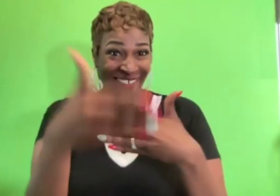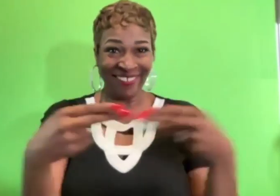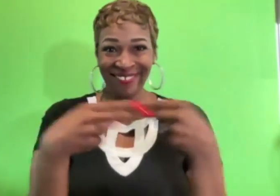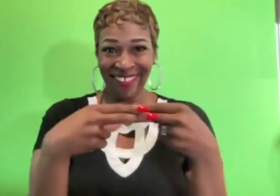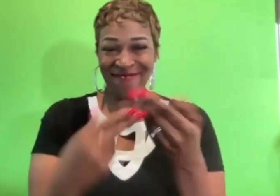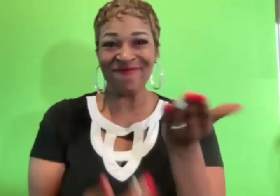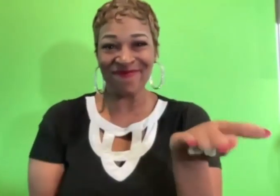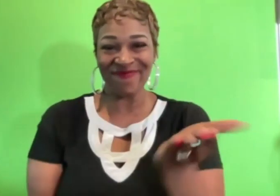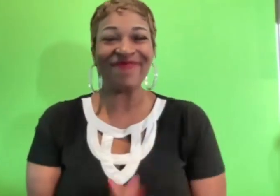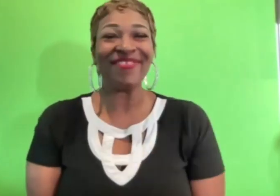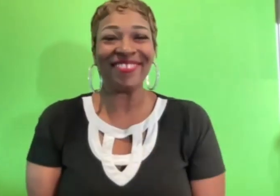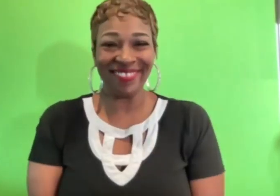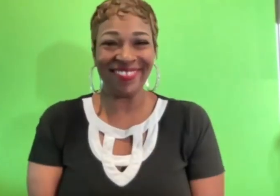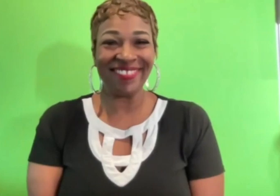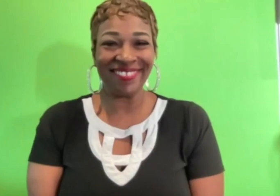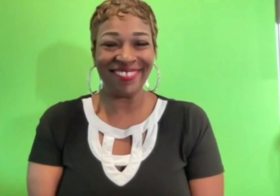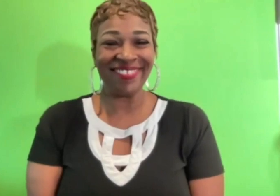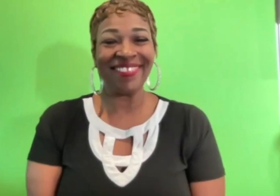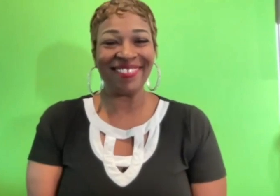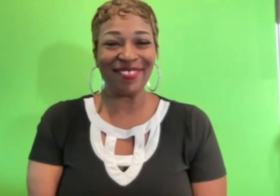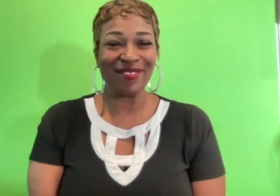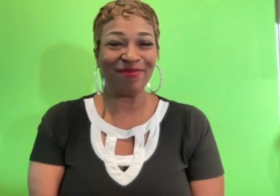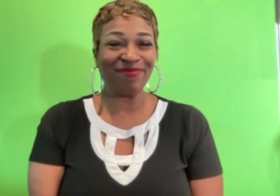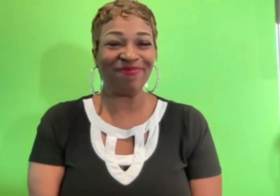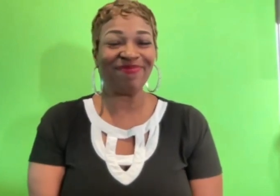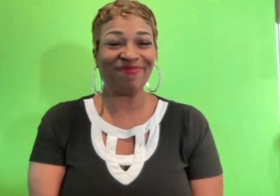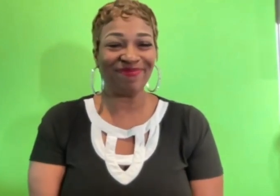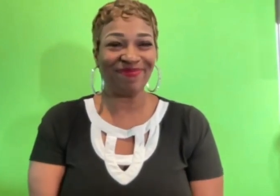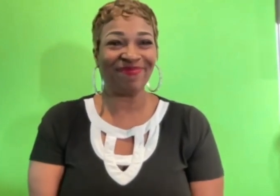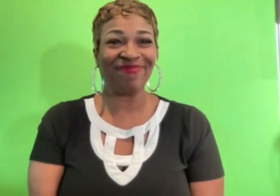So now, next slide, please.